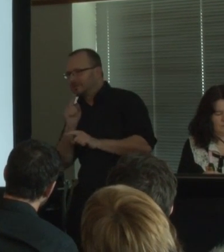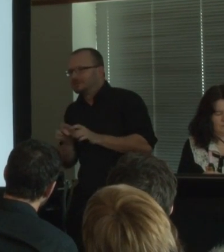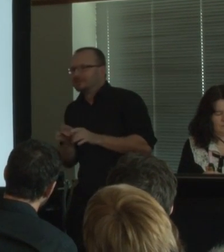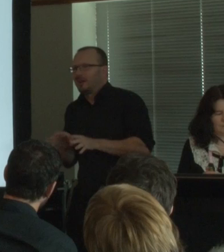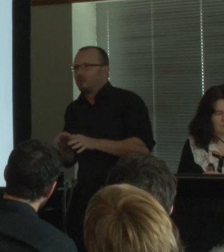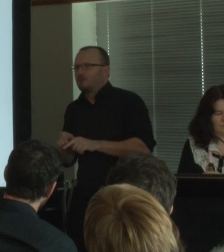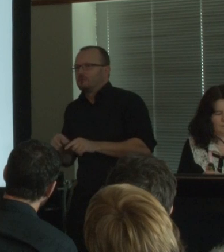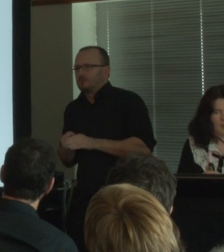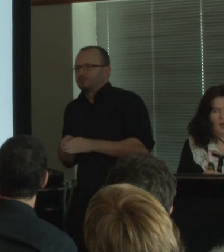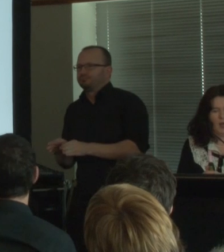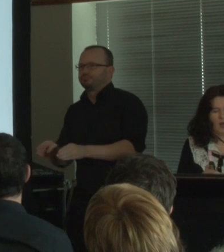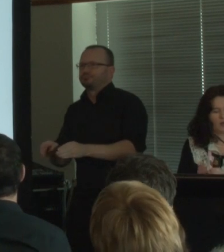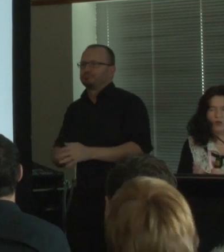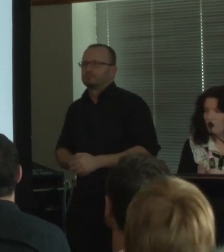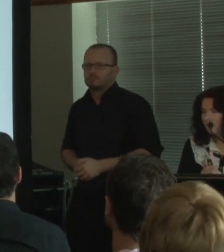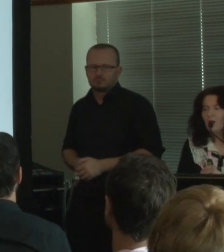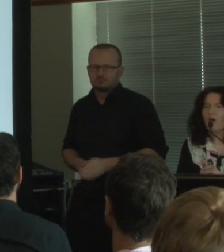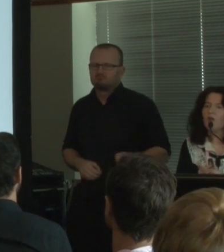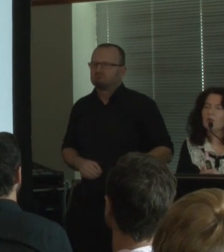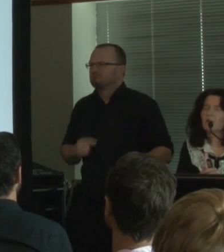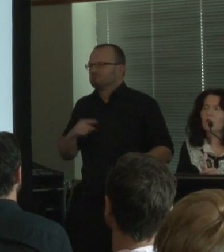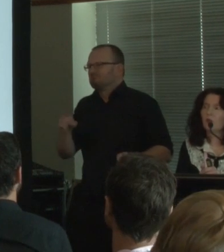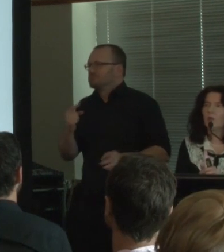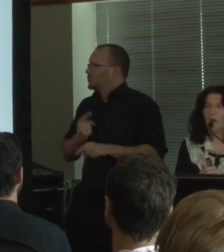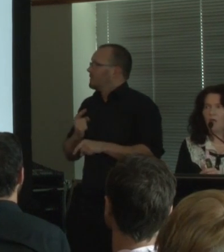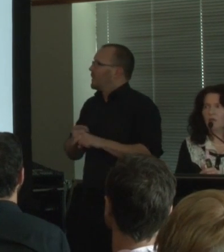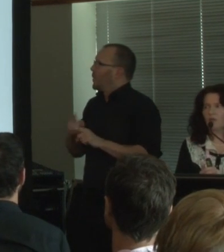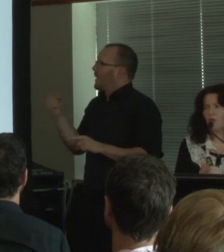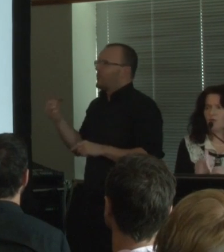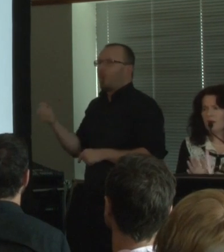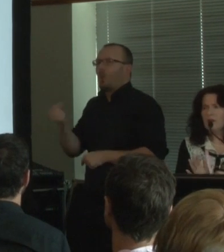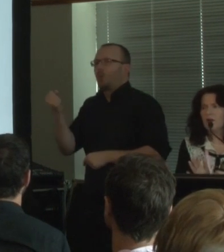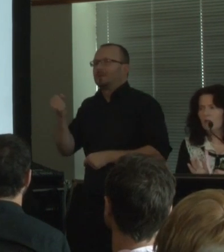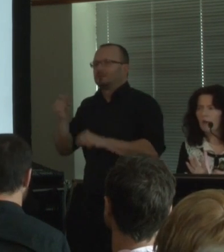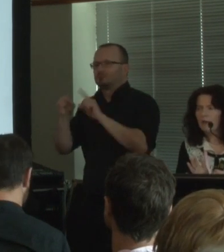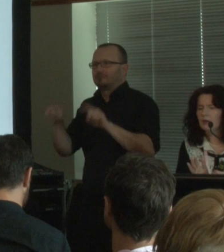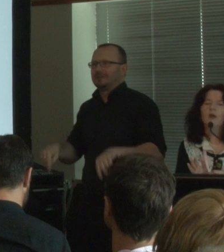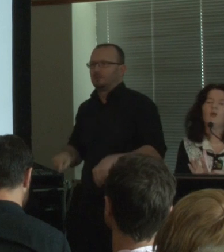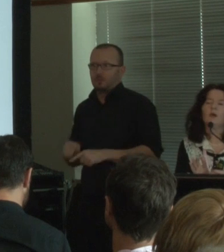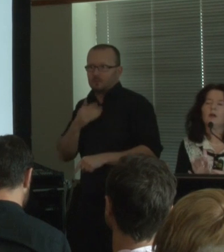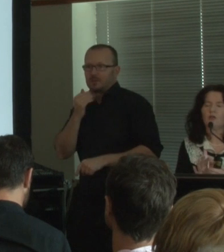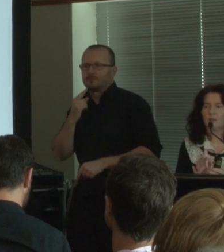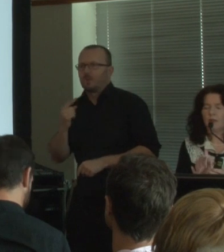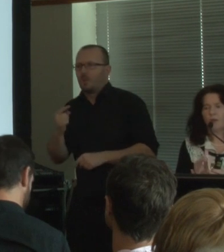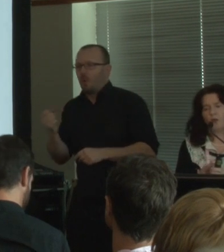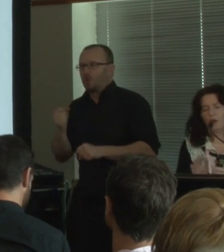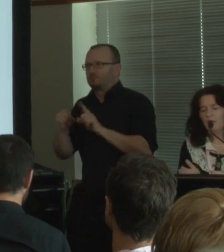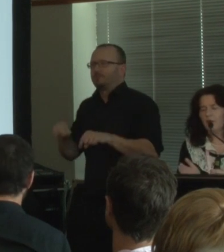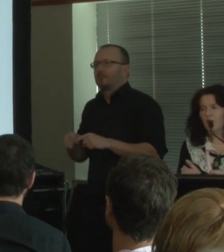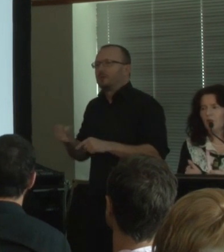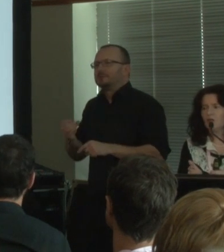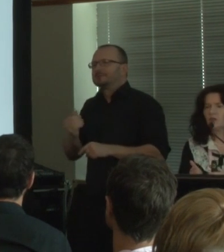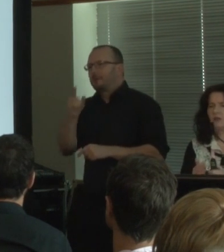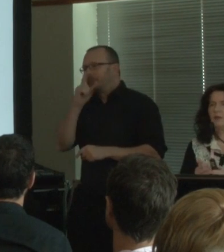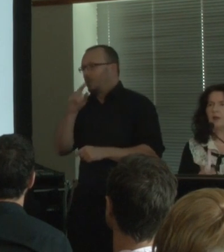river. And I'll just talk briefly about the holding screen. What we did with the holding screen, we thought it was a really neat, cool idea. We got some people who are in